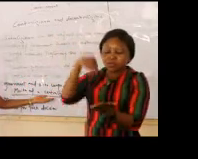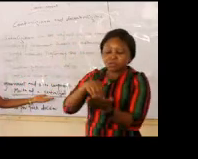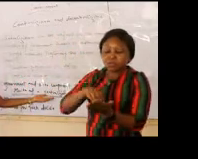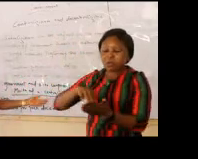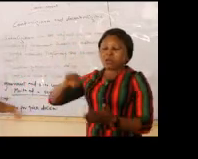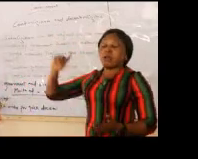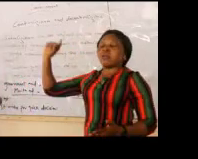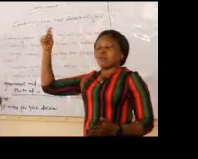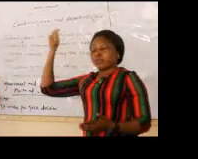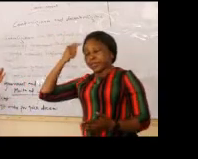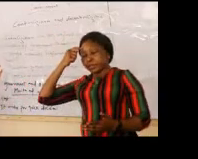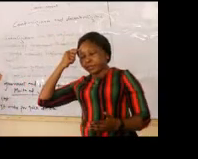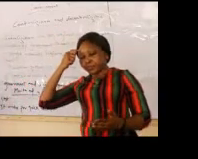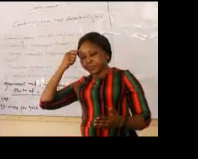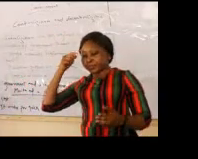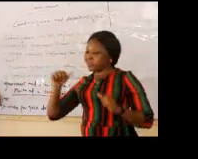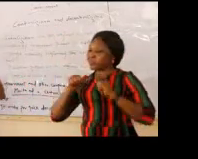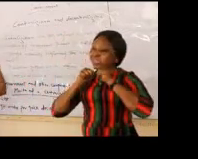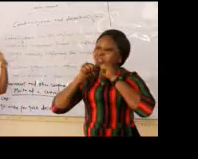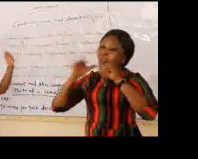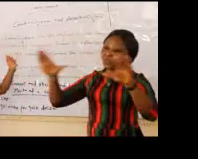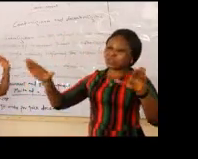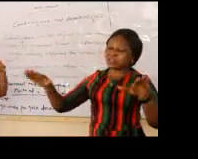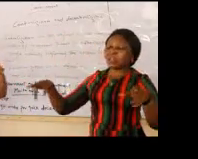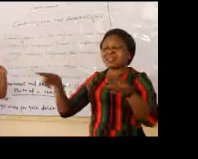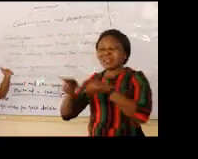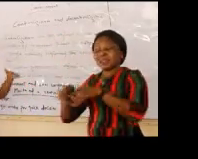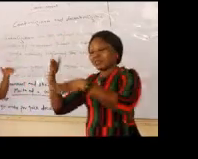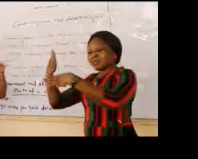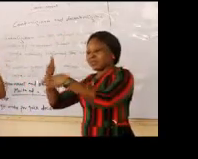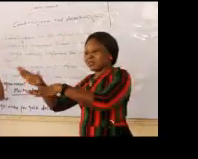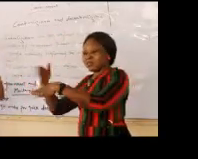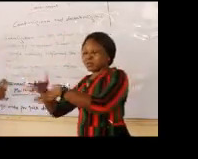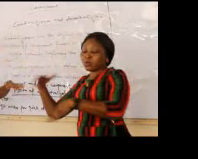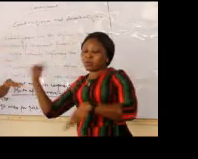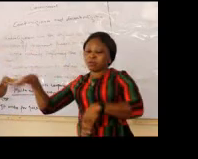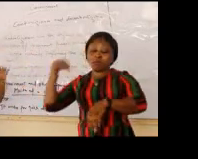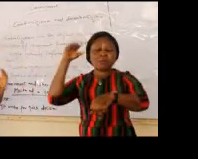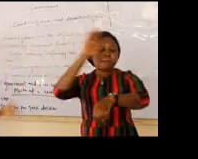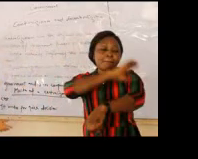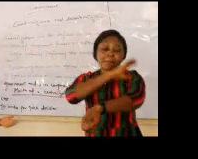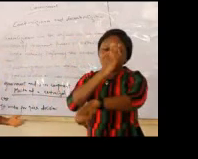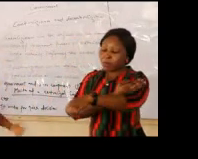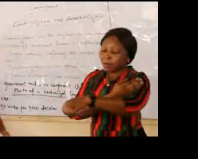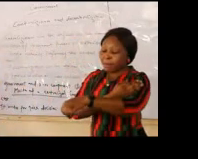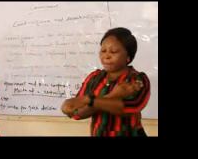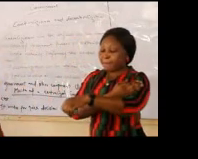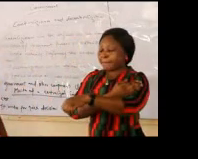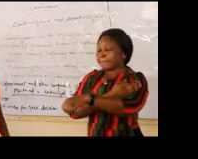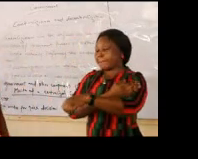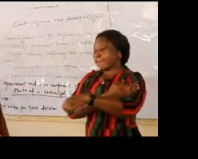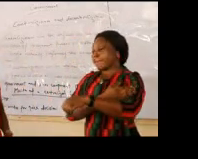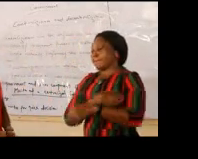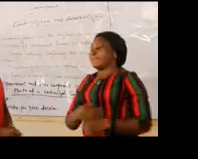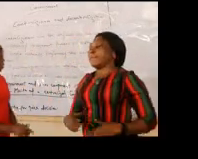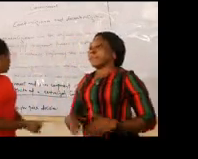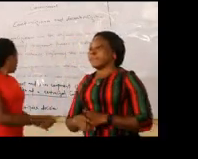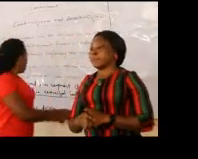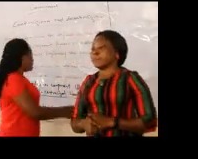centralized administration there is nothing like what? The division of power among the levels of government.